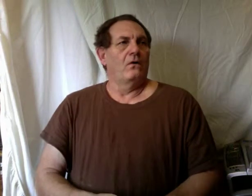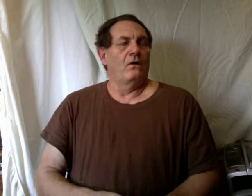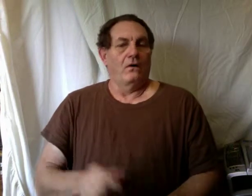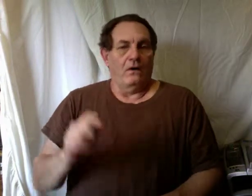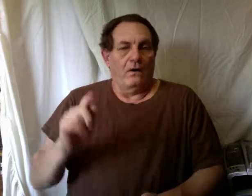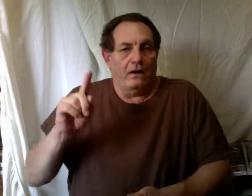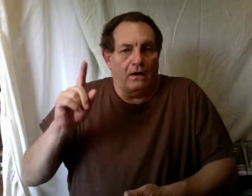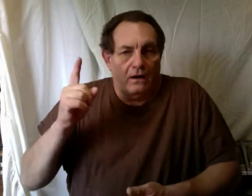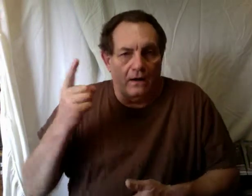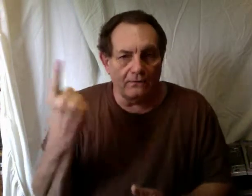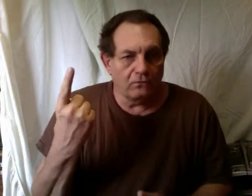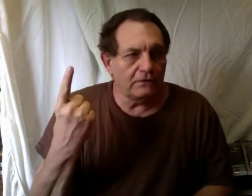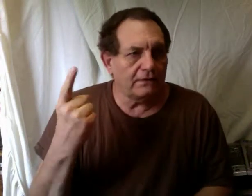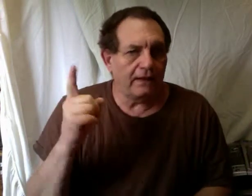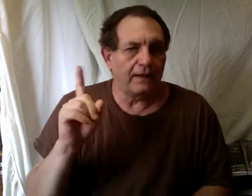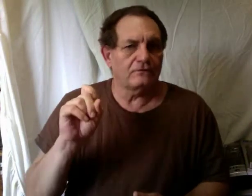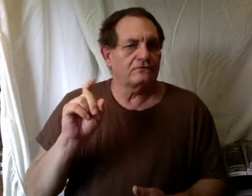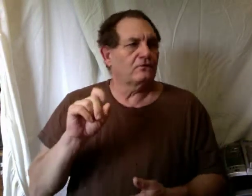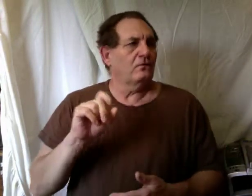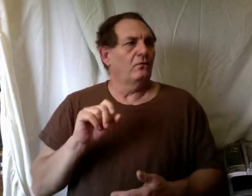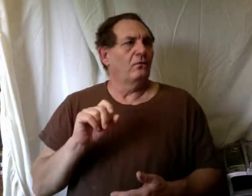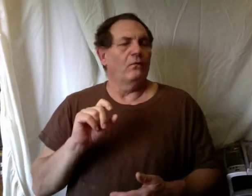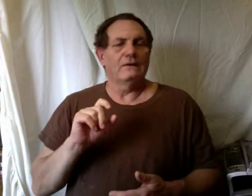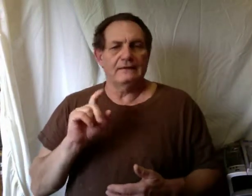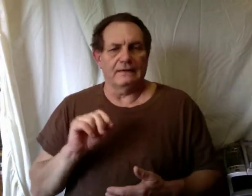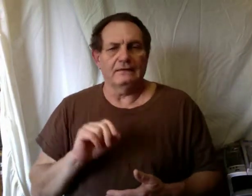I only ask one thing,